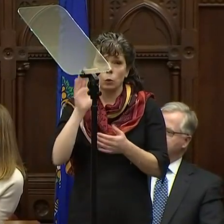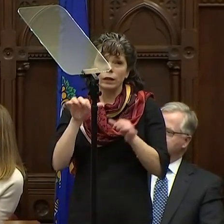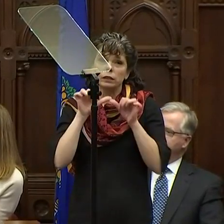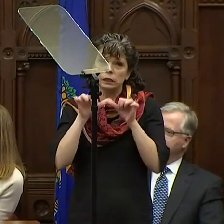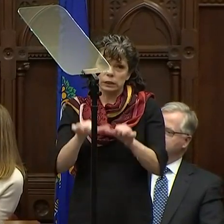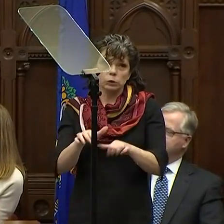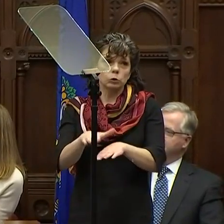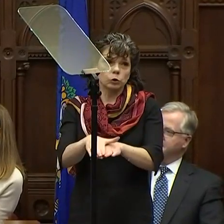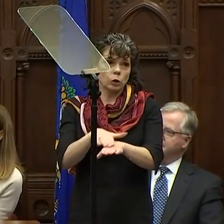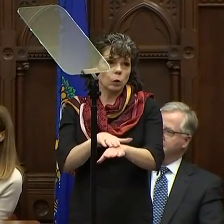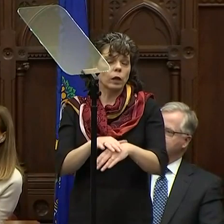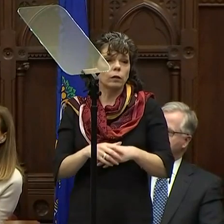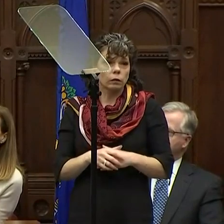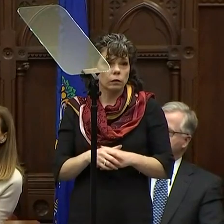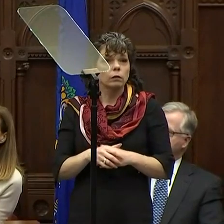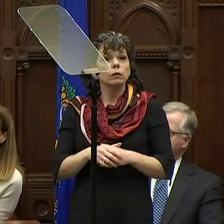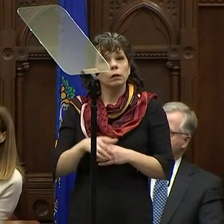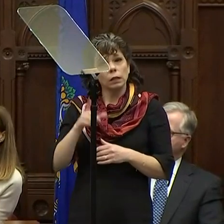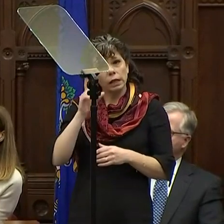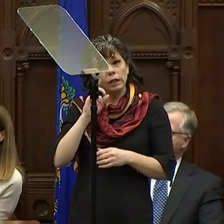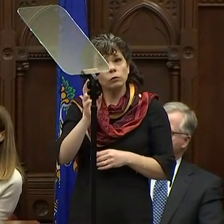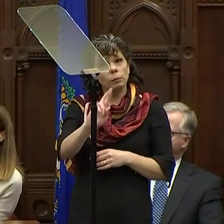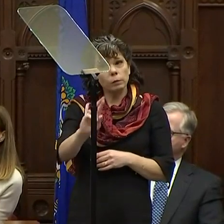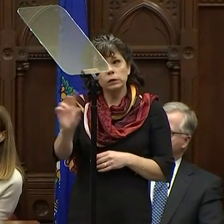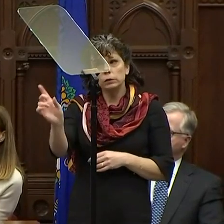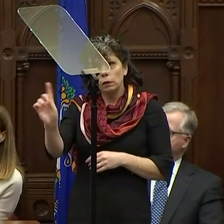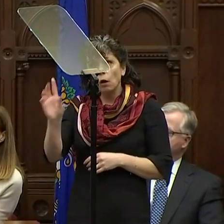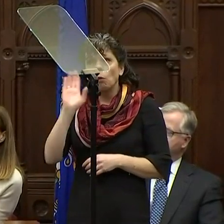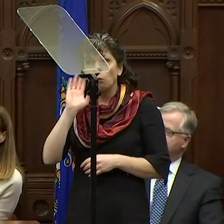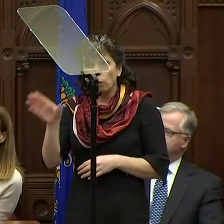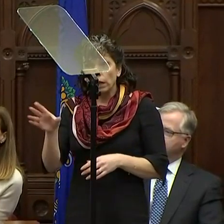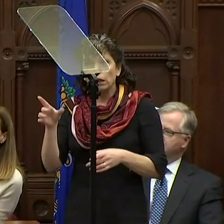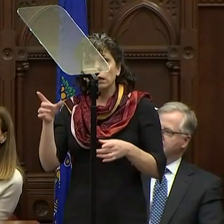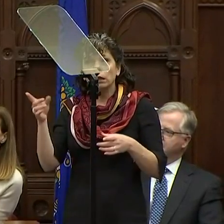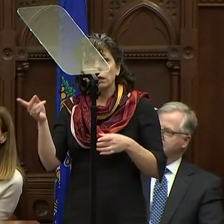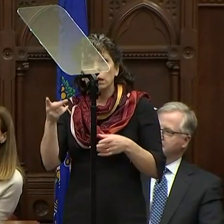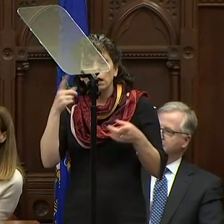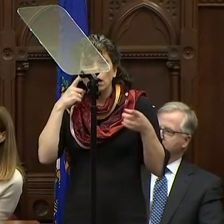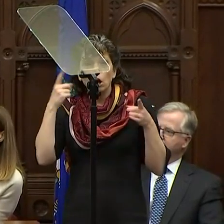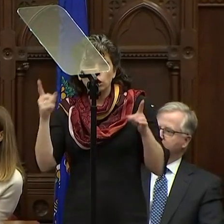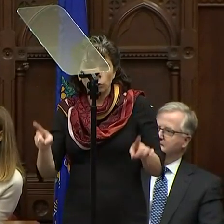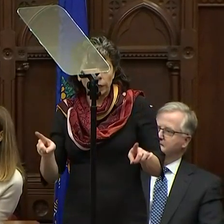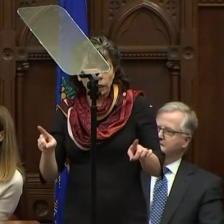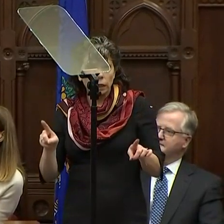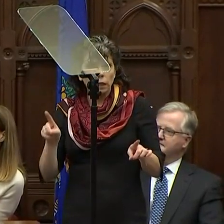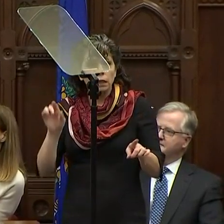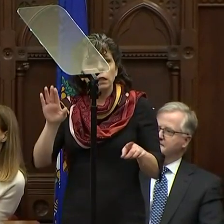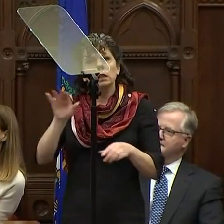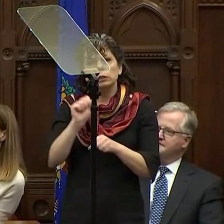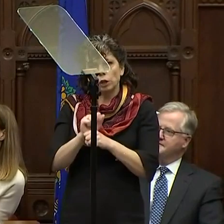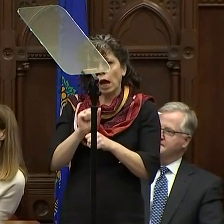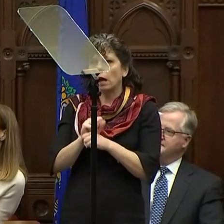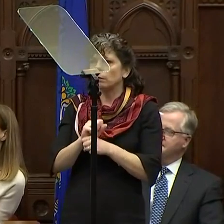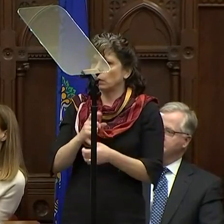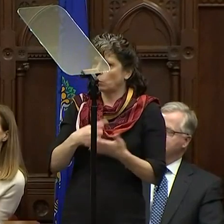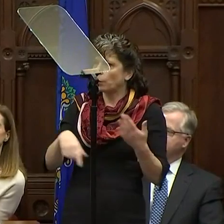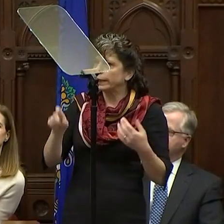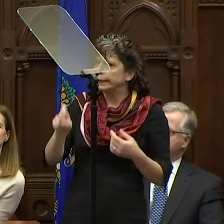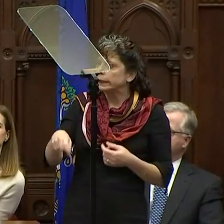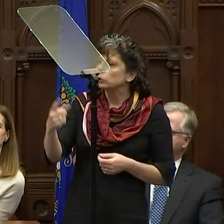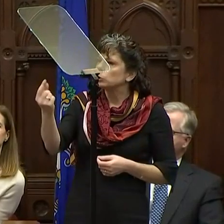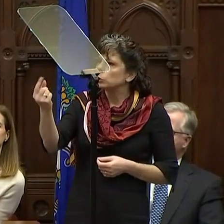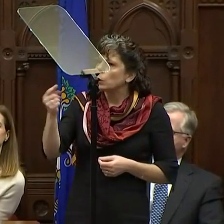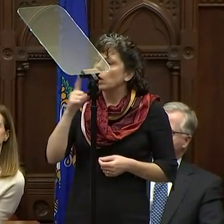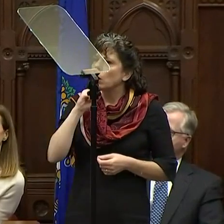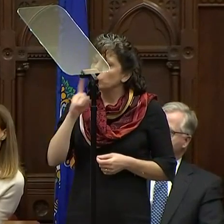down. And I think Republicans and Democrats alike agree the scope of the job, what we've got to do. There's general